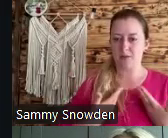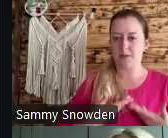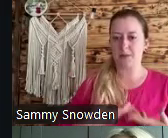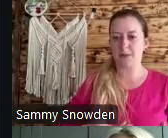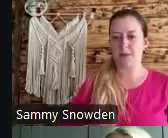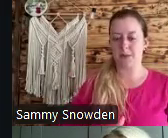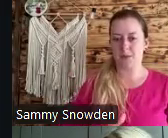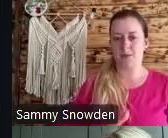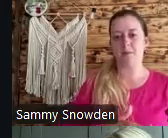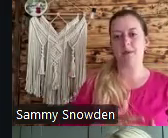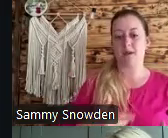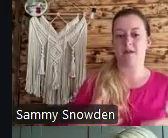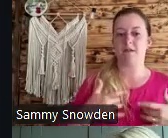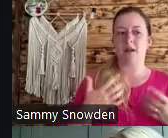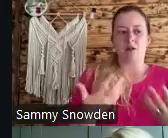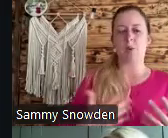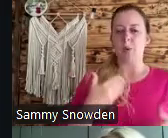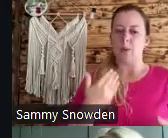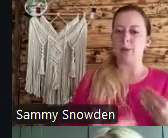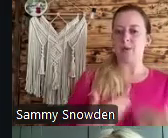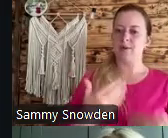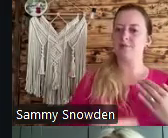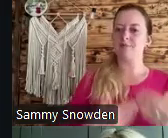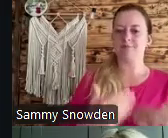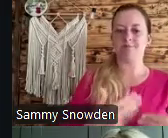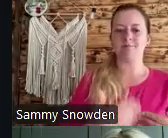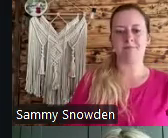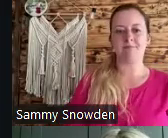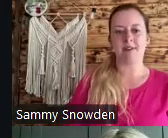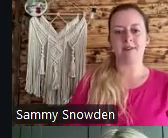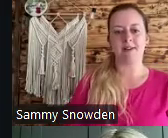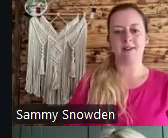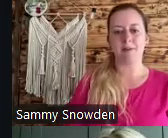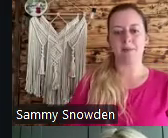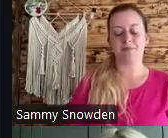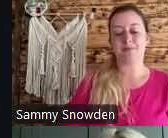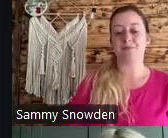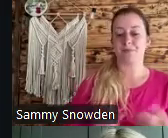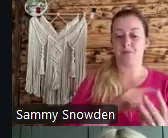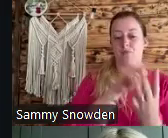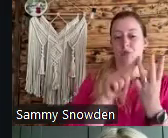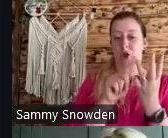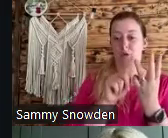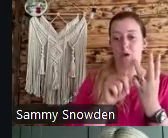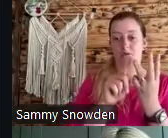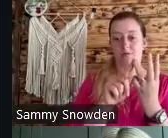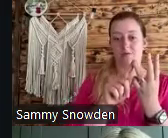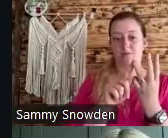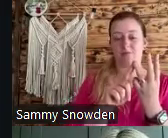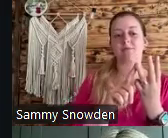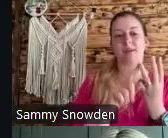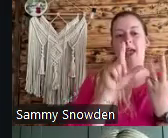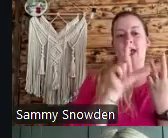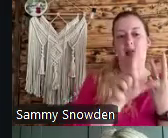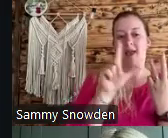And then finally, he mentioned the Lifelong Vitality Pack. And as I was on a Zoom with somebody last week, and they said, I'm just